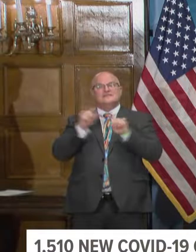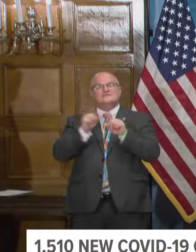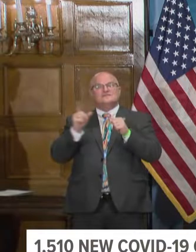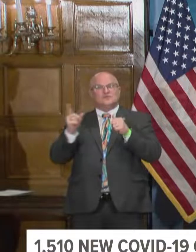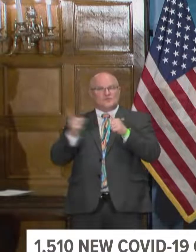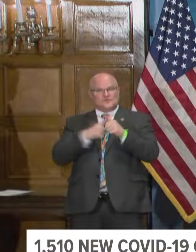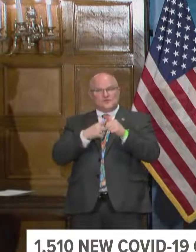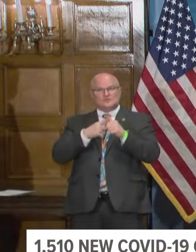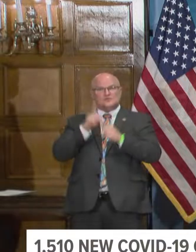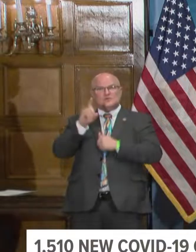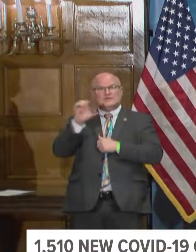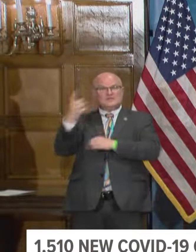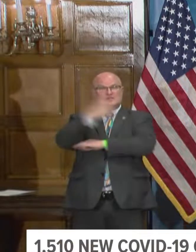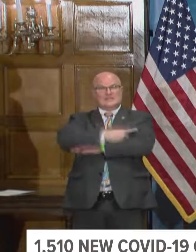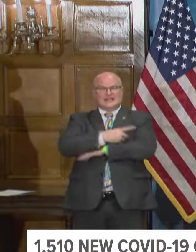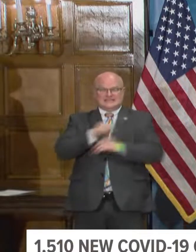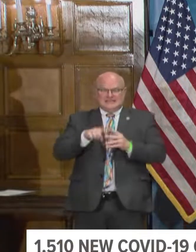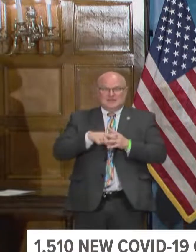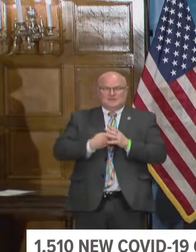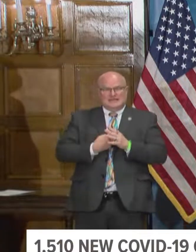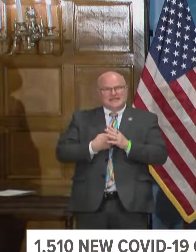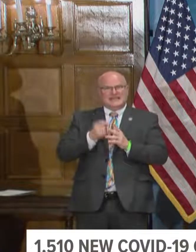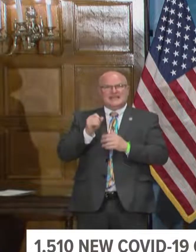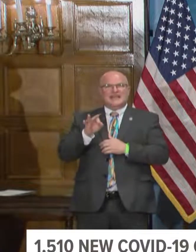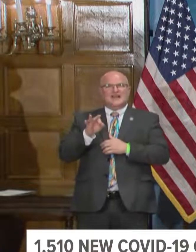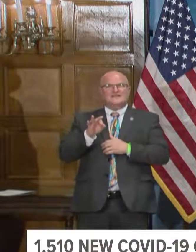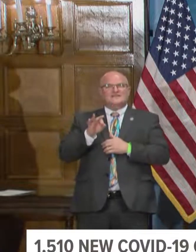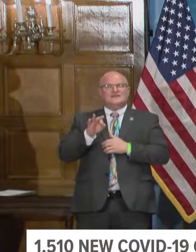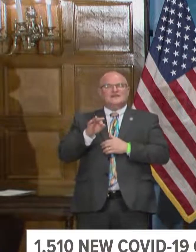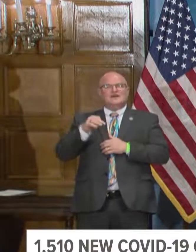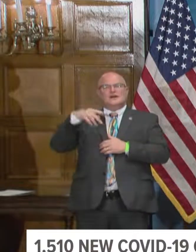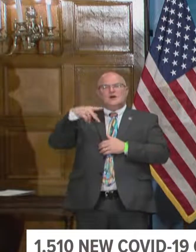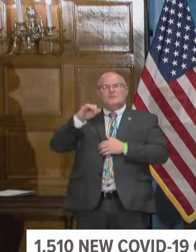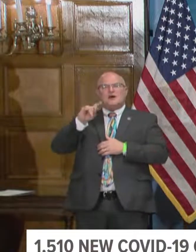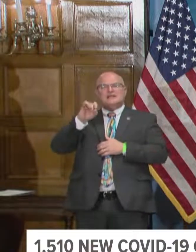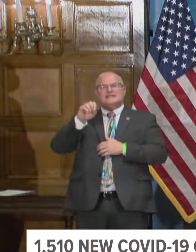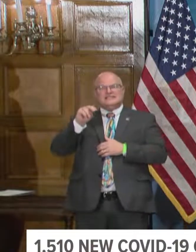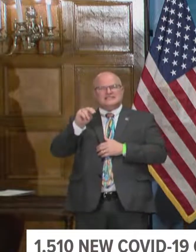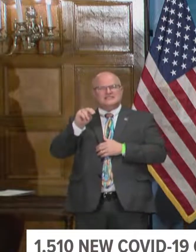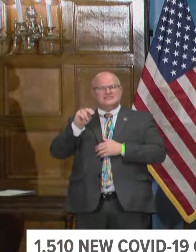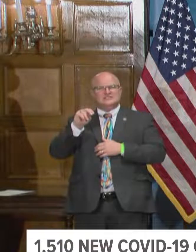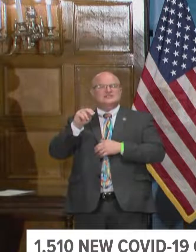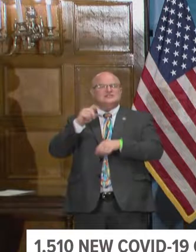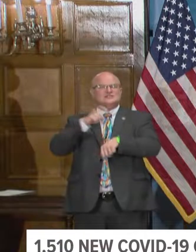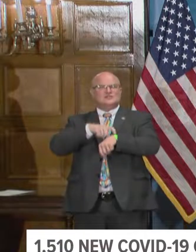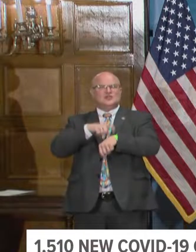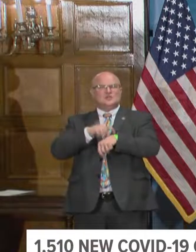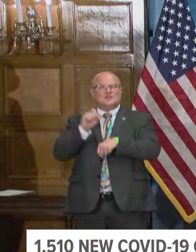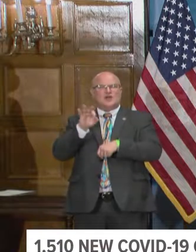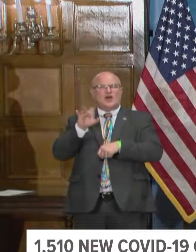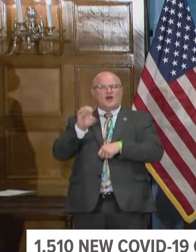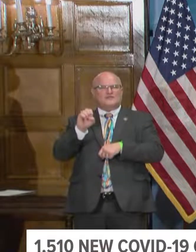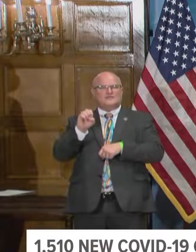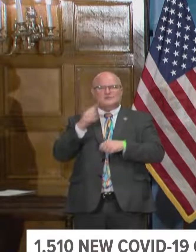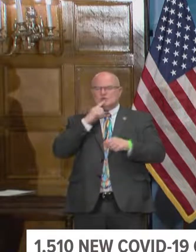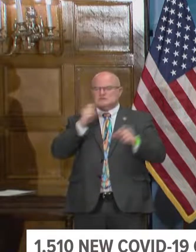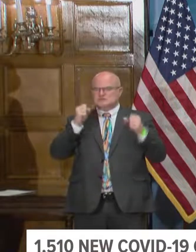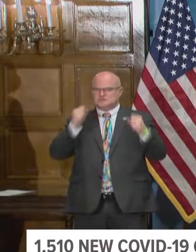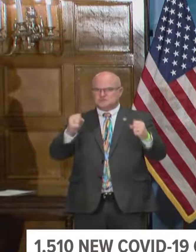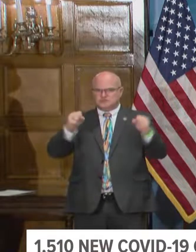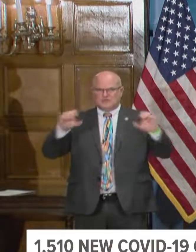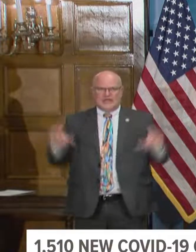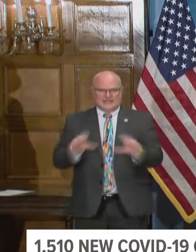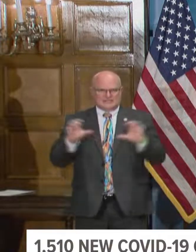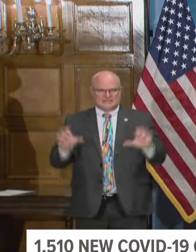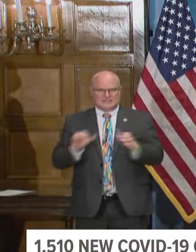days often refers to the beginning of a politician's term in office and is usually defined by bold, definitive actions